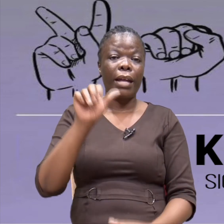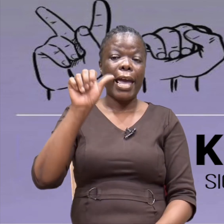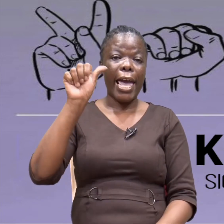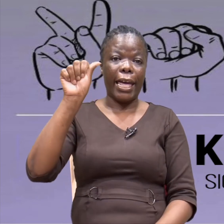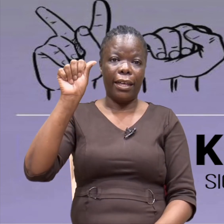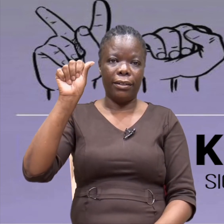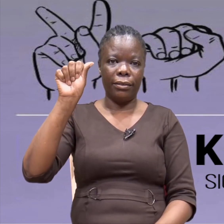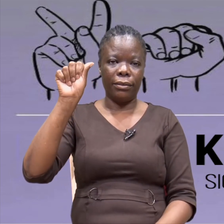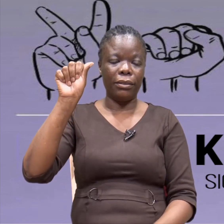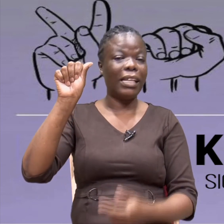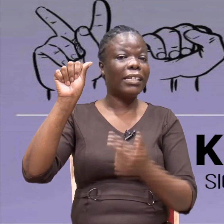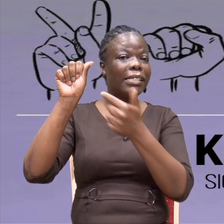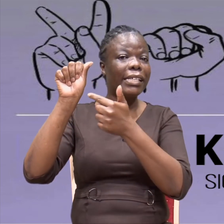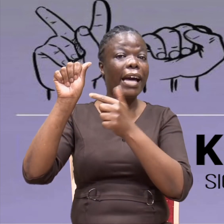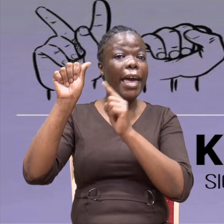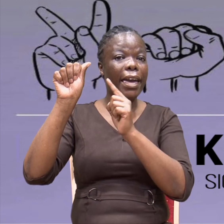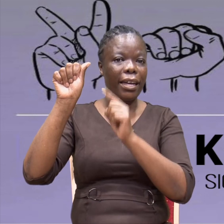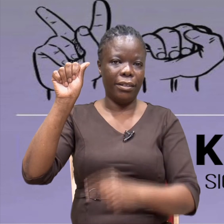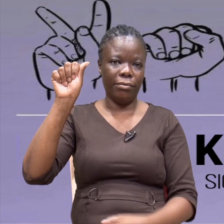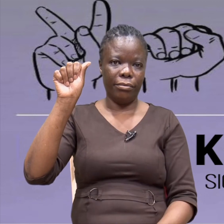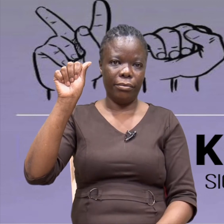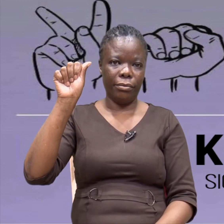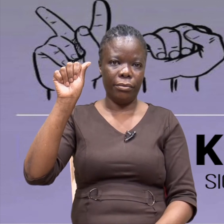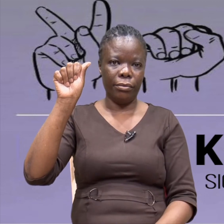A. That is letter A.